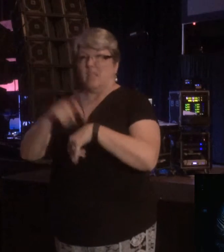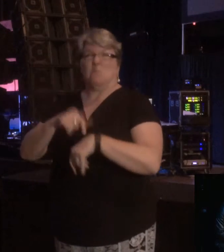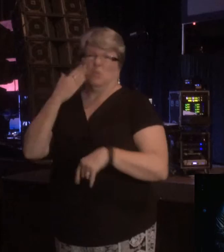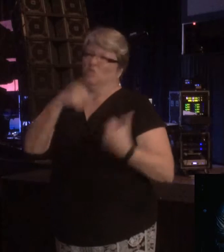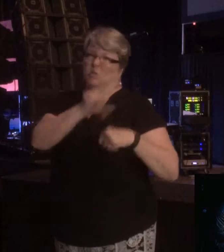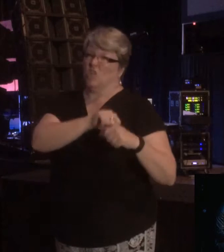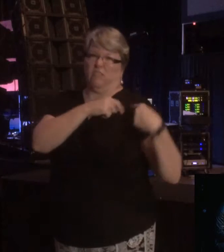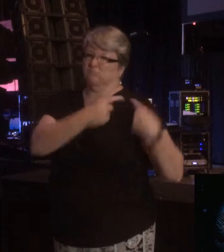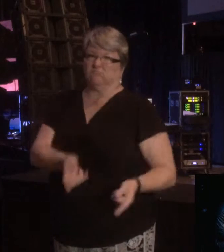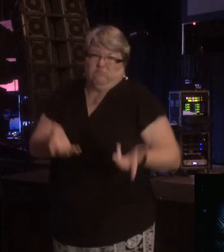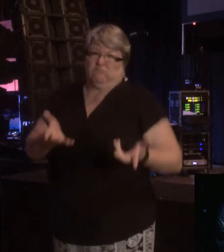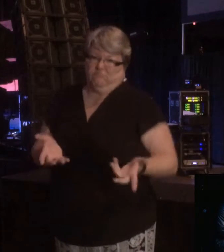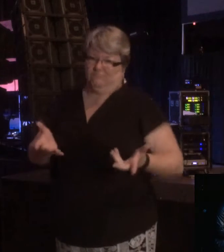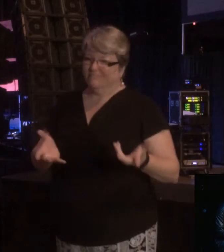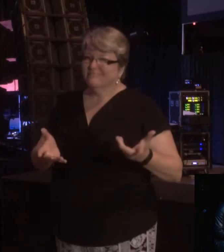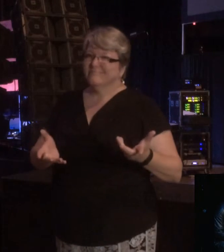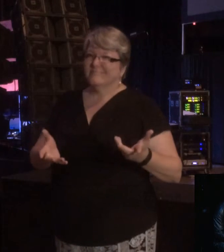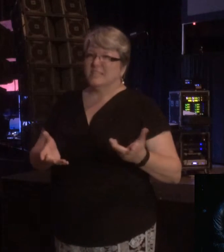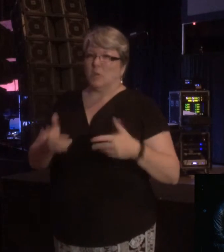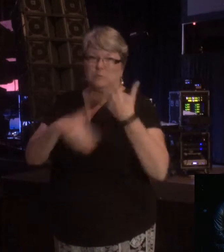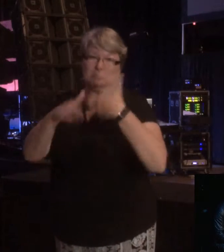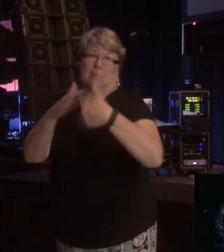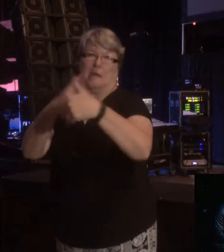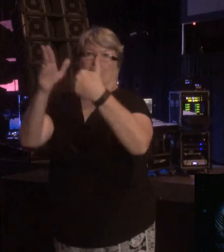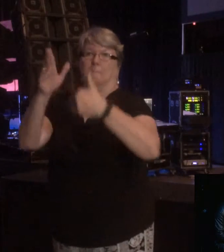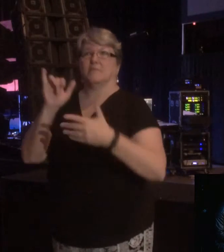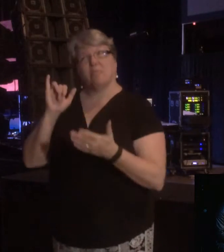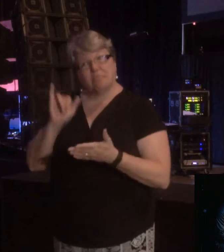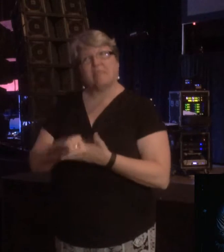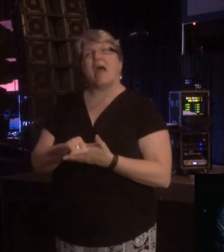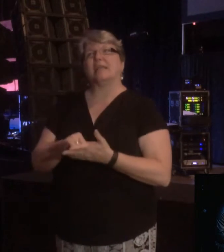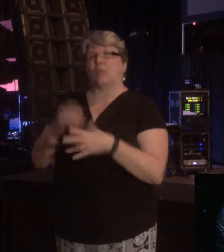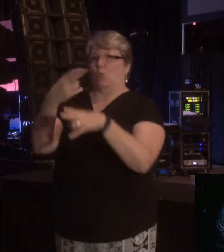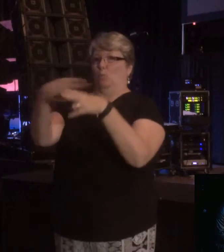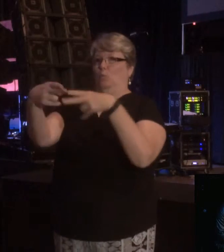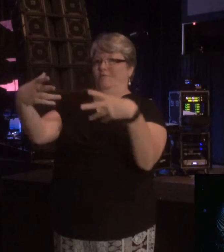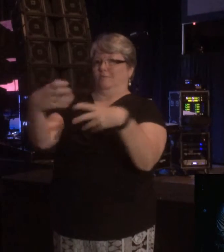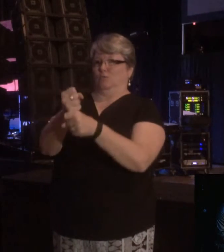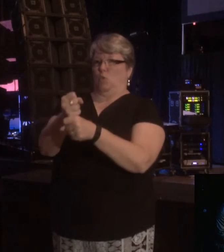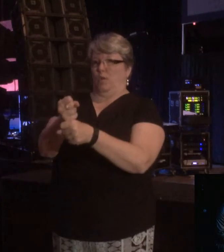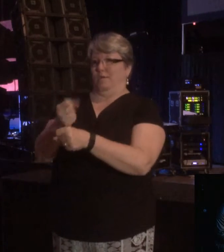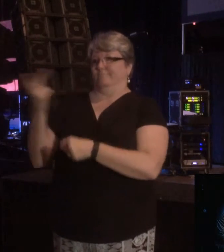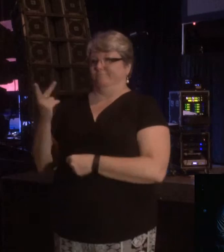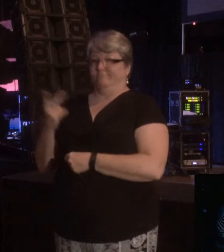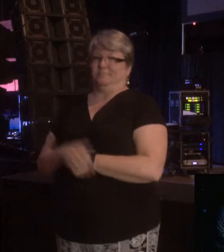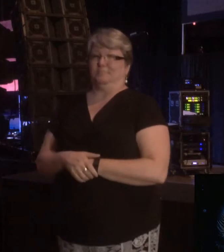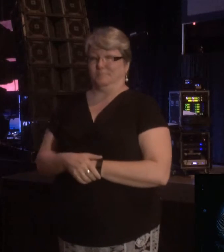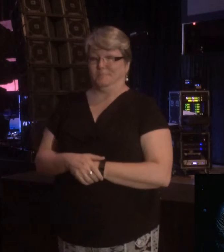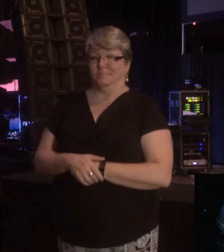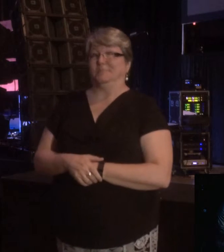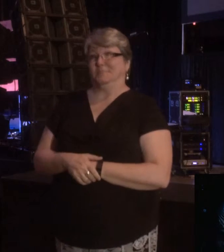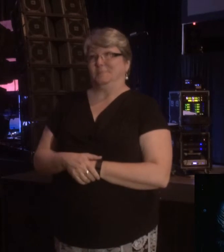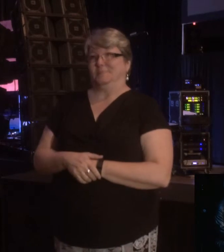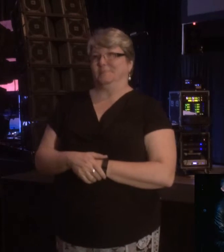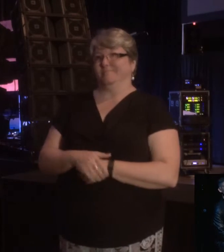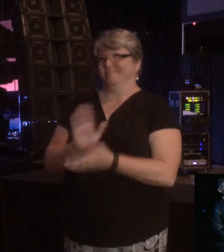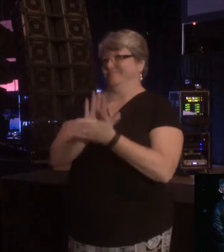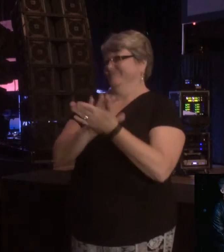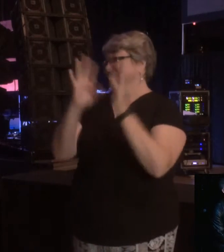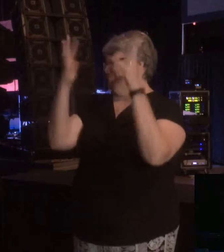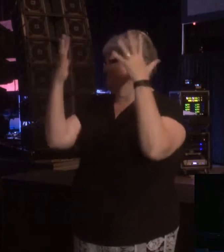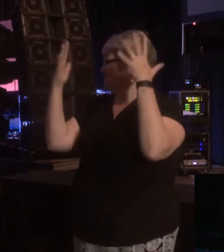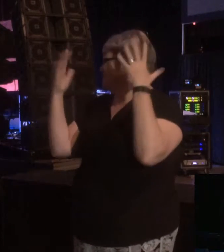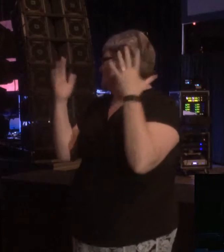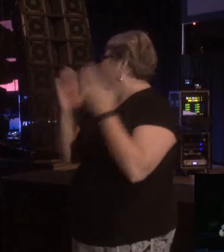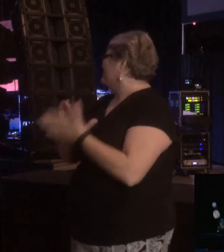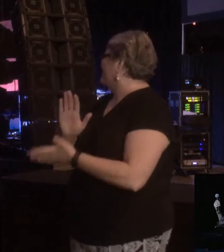to take away all hope for the future. My heart could not take it anymore. So we were done as far as I knew, and I had to move